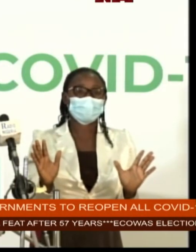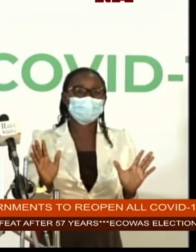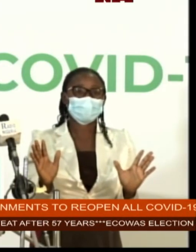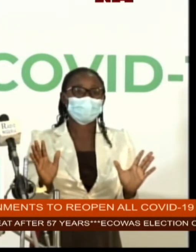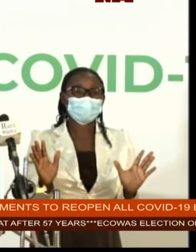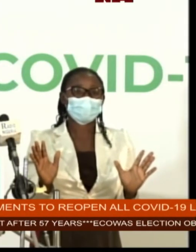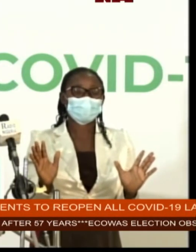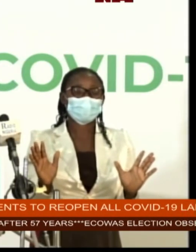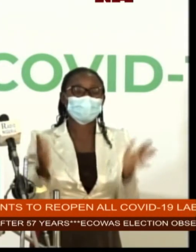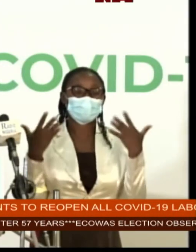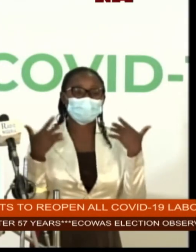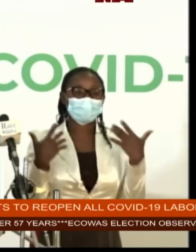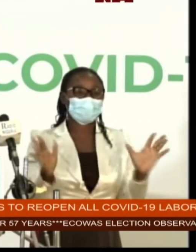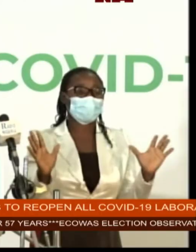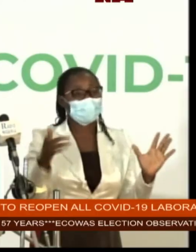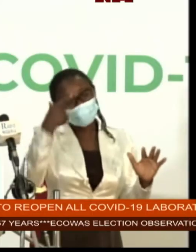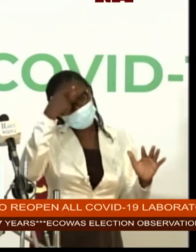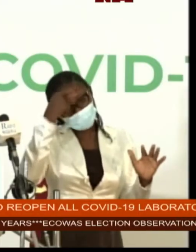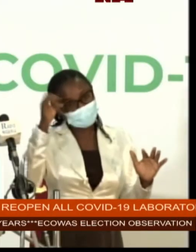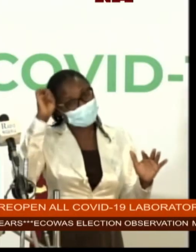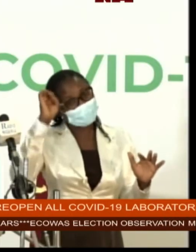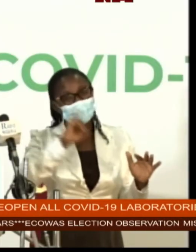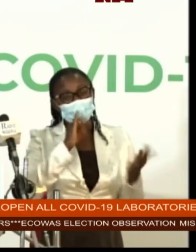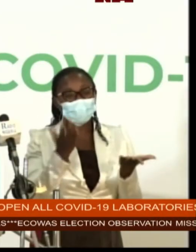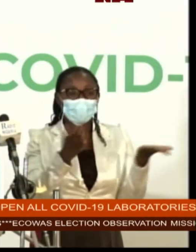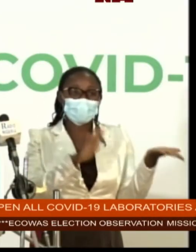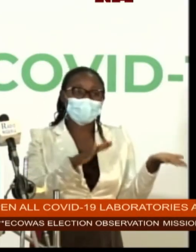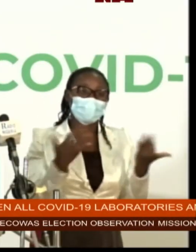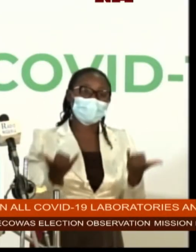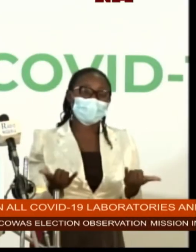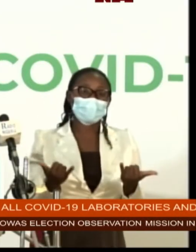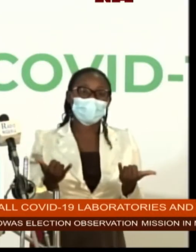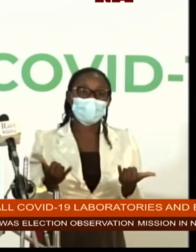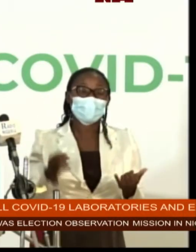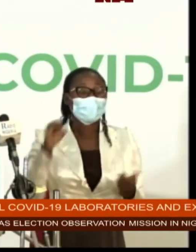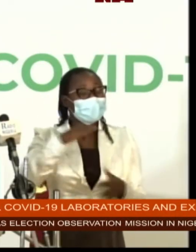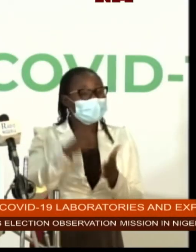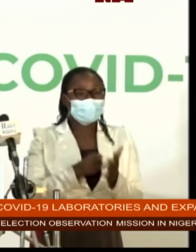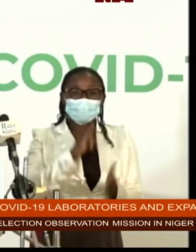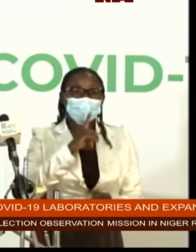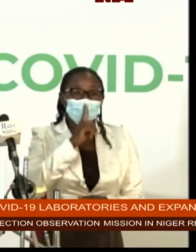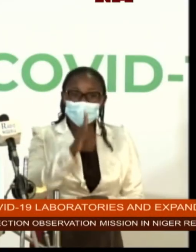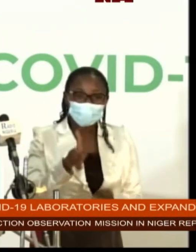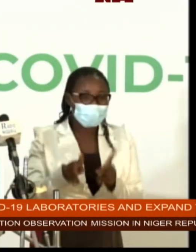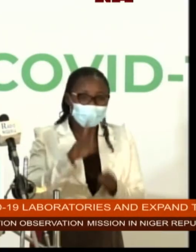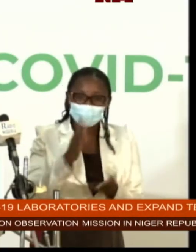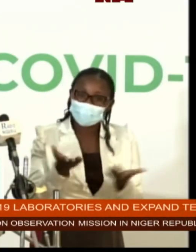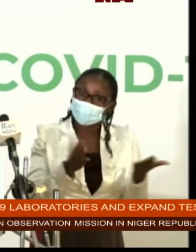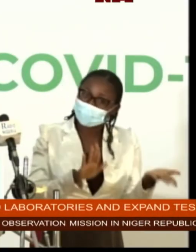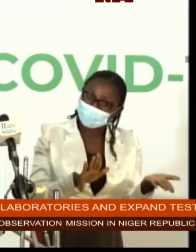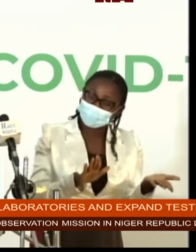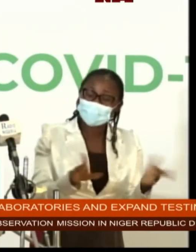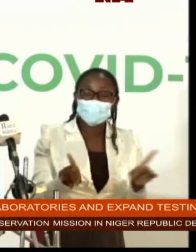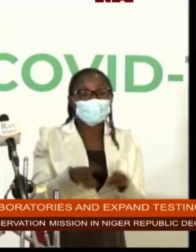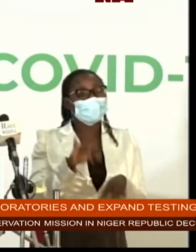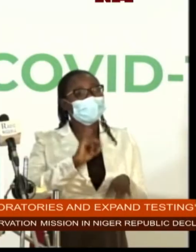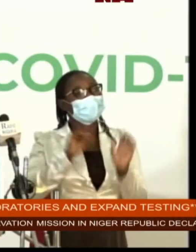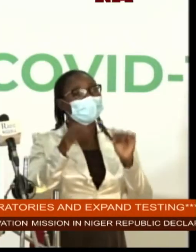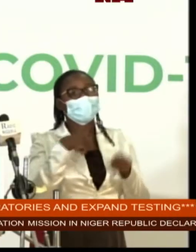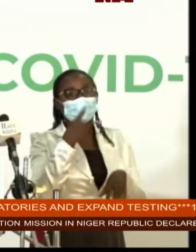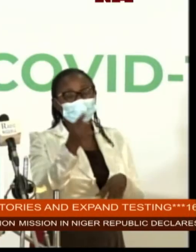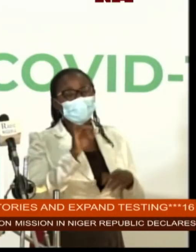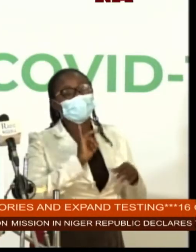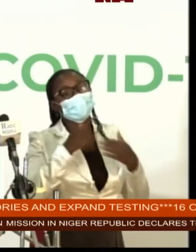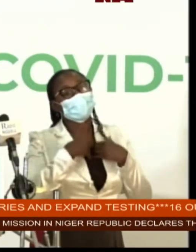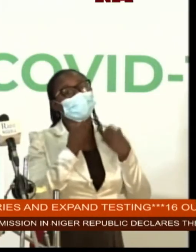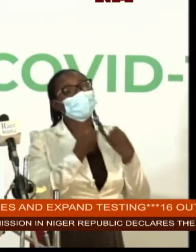has come to a halt because he has passed on. It's real, people are dying. As a matter of fact, I can tell you, I have